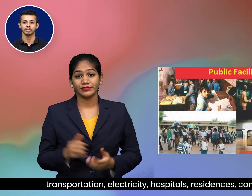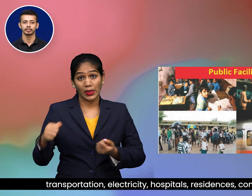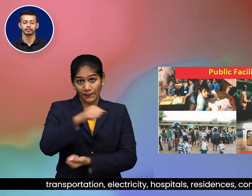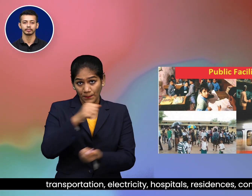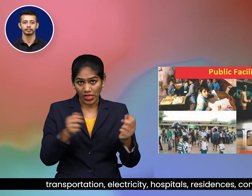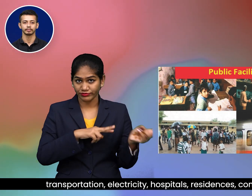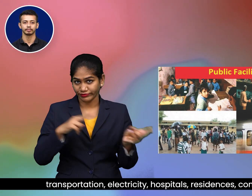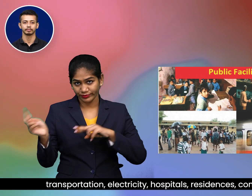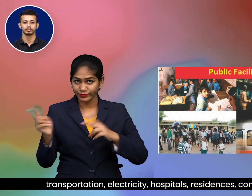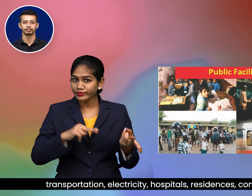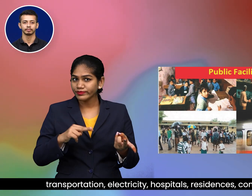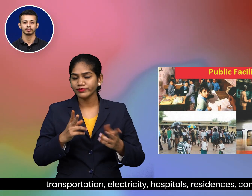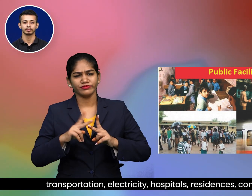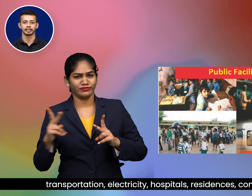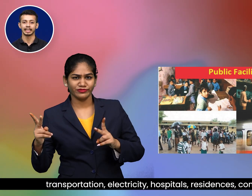transportation,